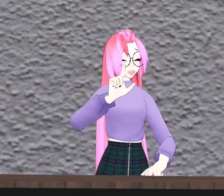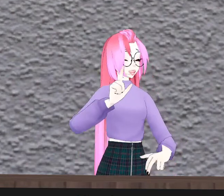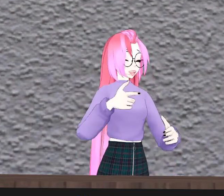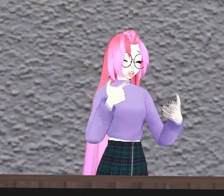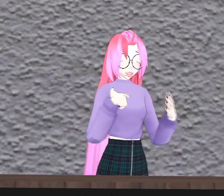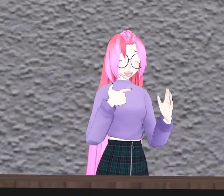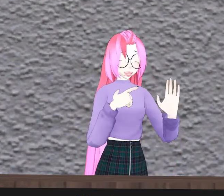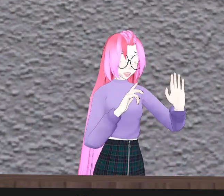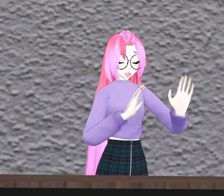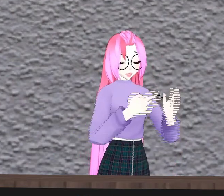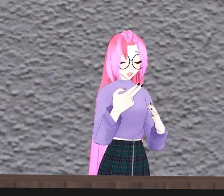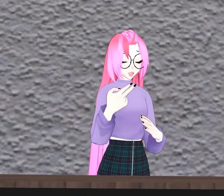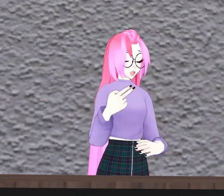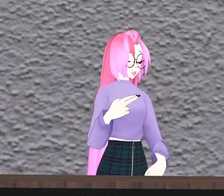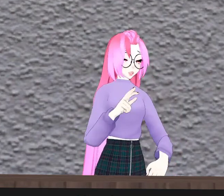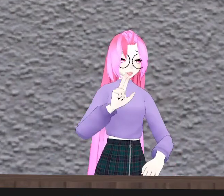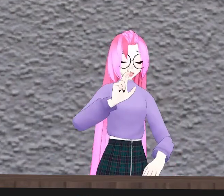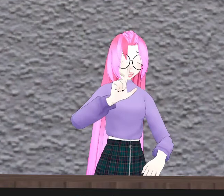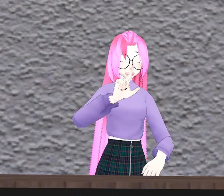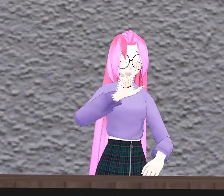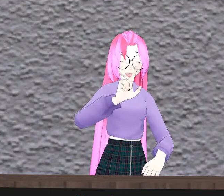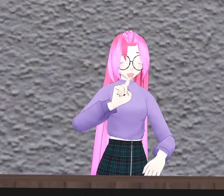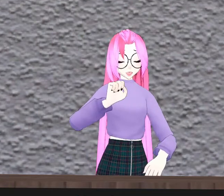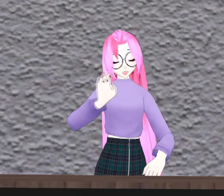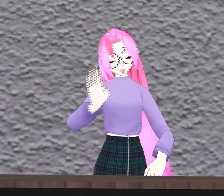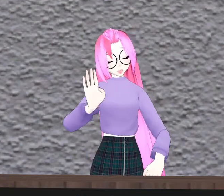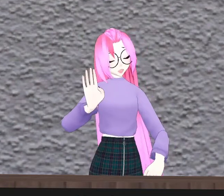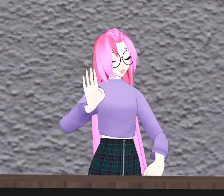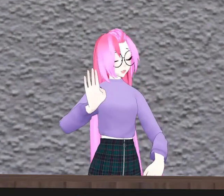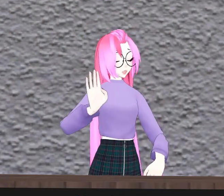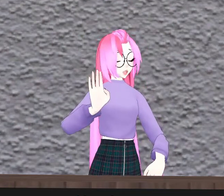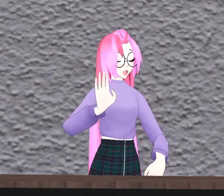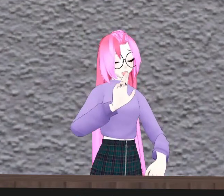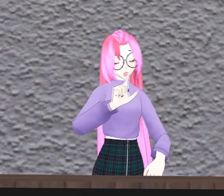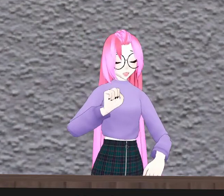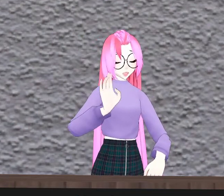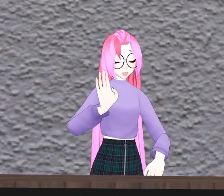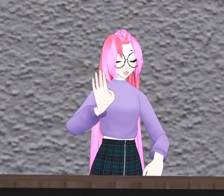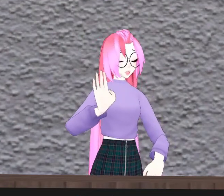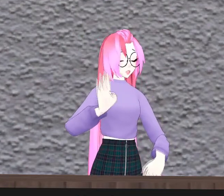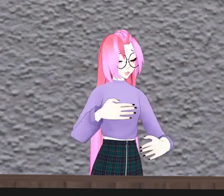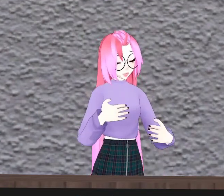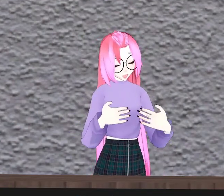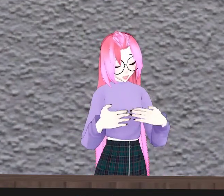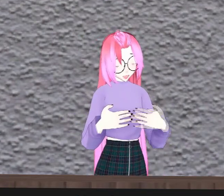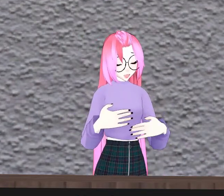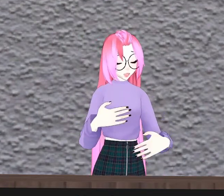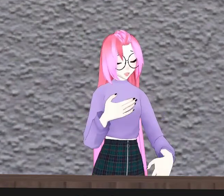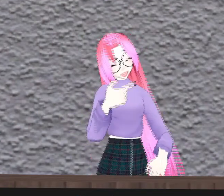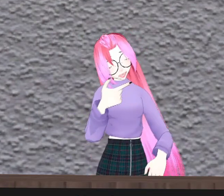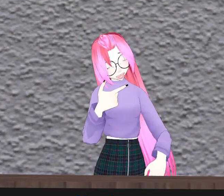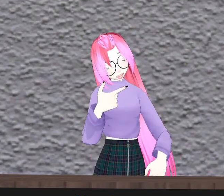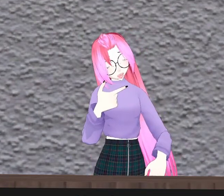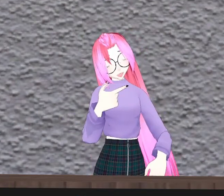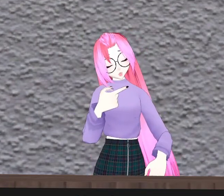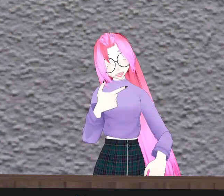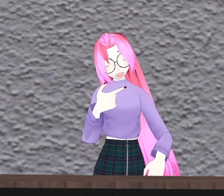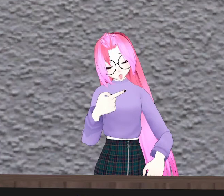Okay, literally, I'm gonna be honest with you guys. I've always signed like 24. That's what I do, 24, because I think it's easier. I do